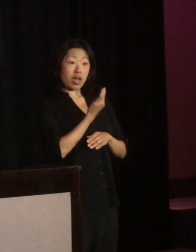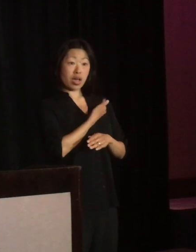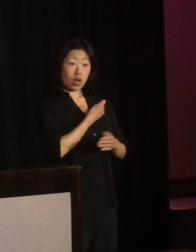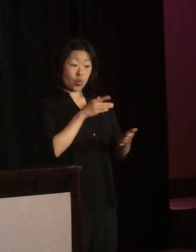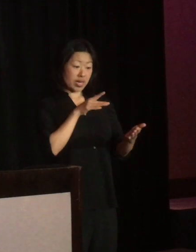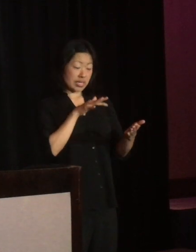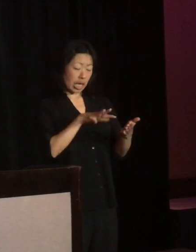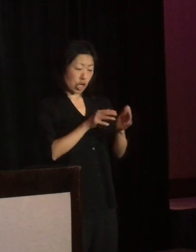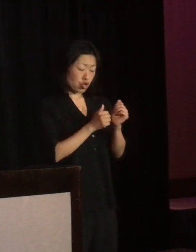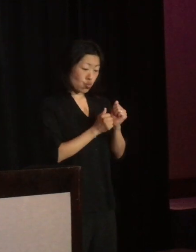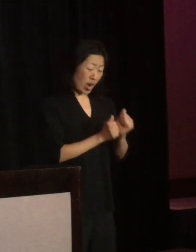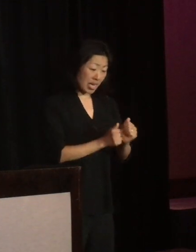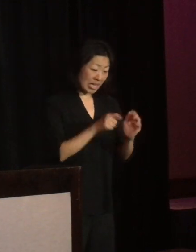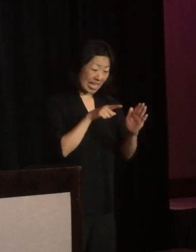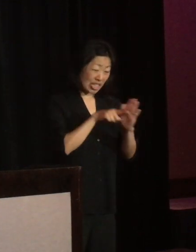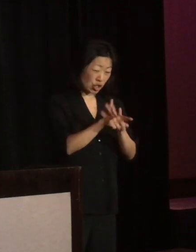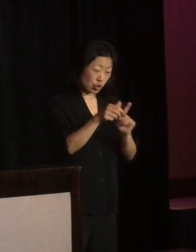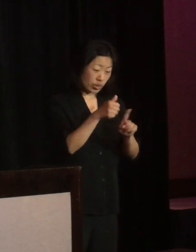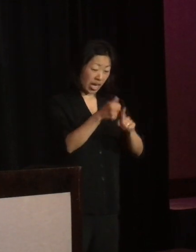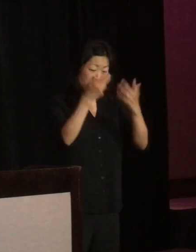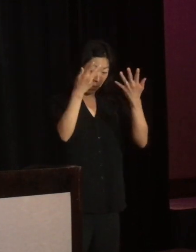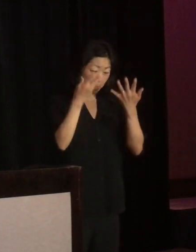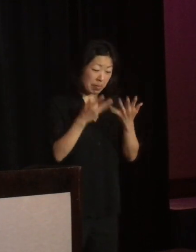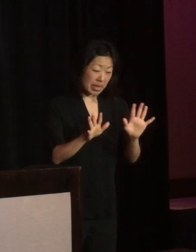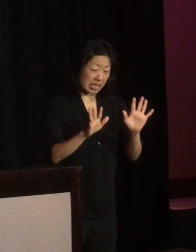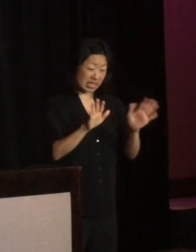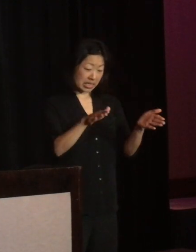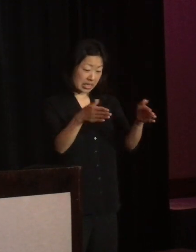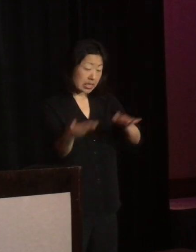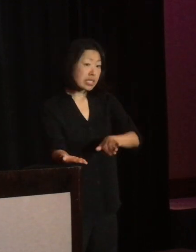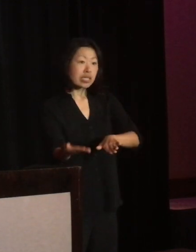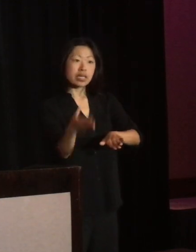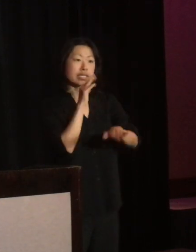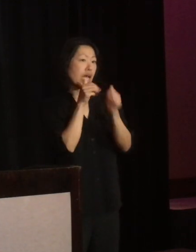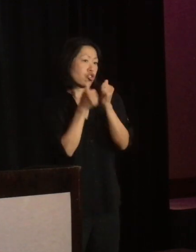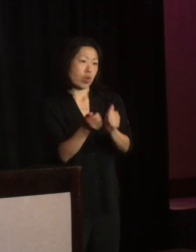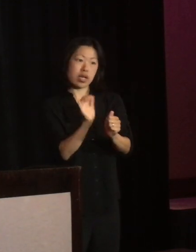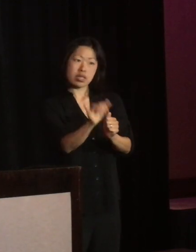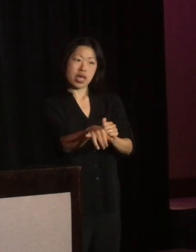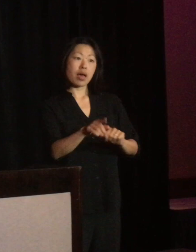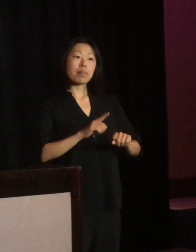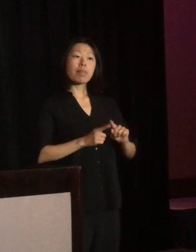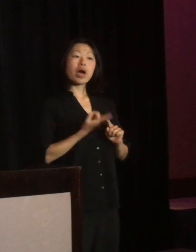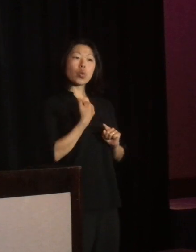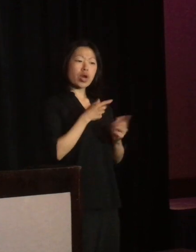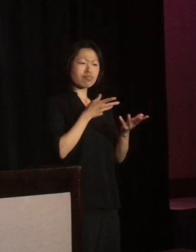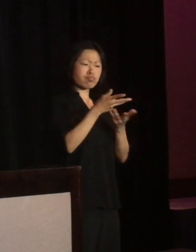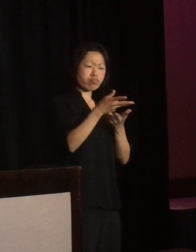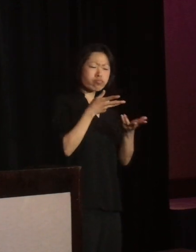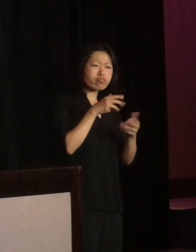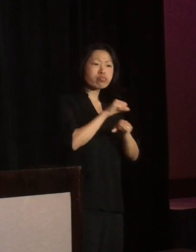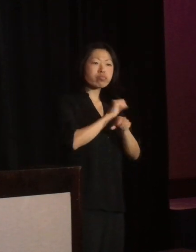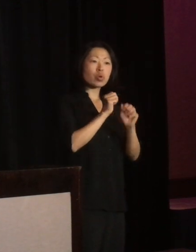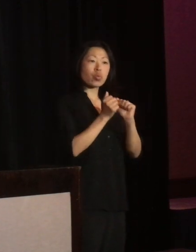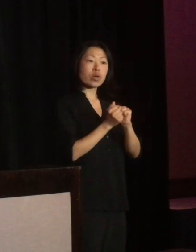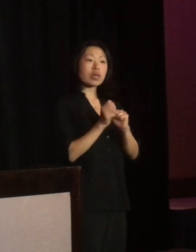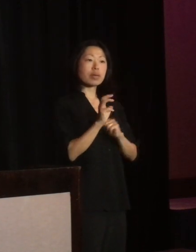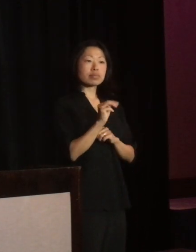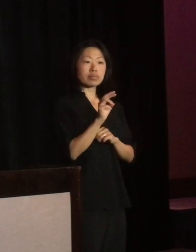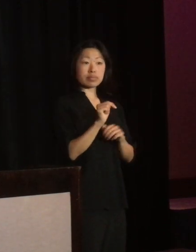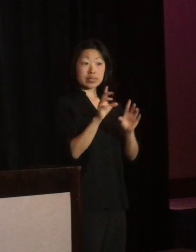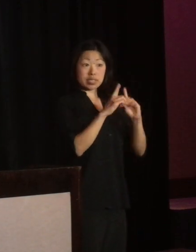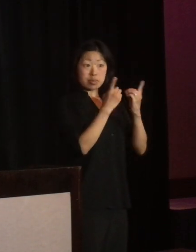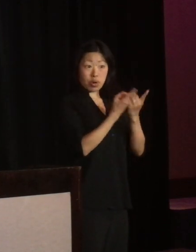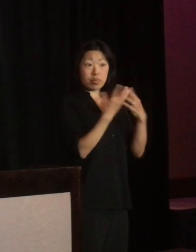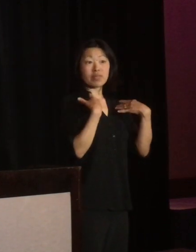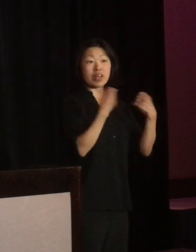tracking completed suicides. It's very difficult to do. But we are working with the Minnesota Department of Health on this to try to track that. And